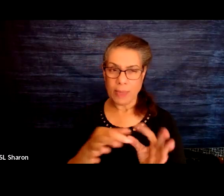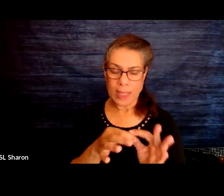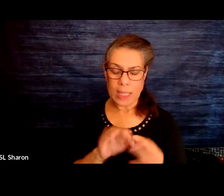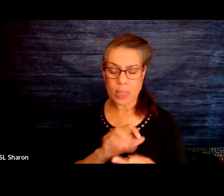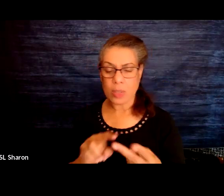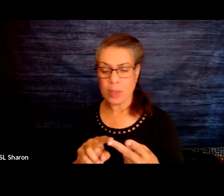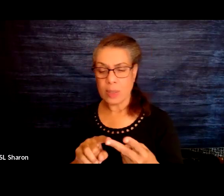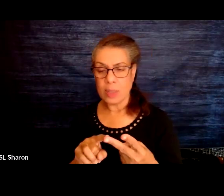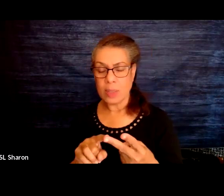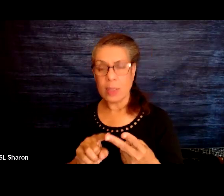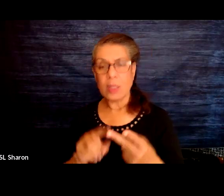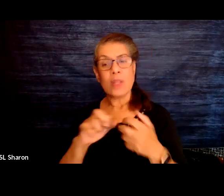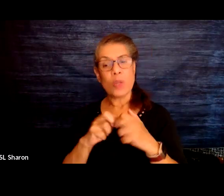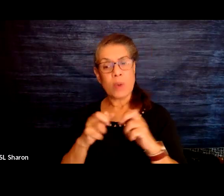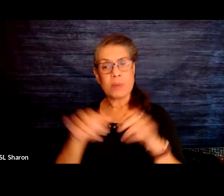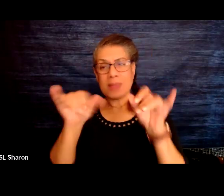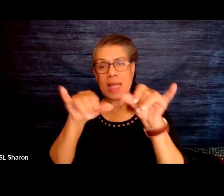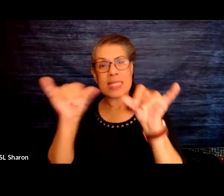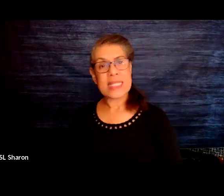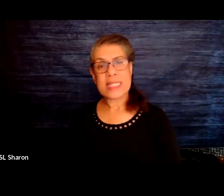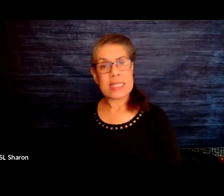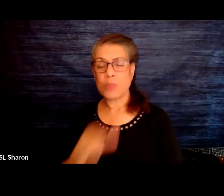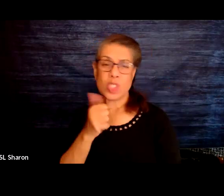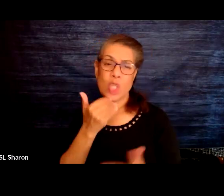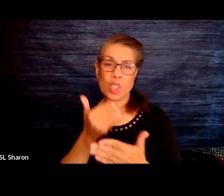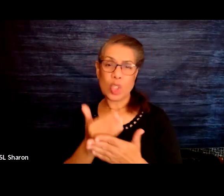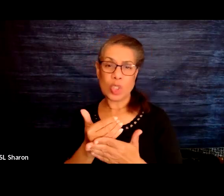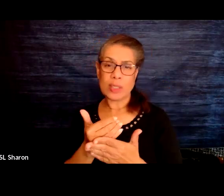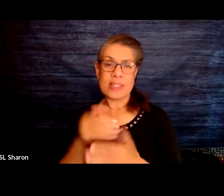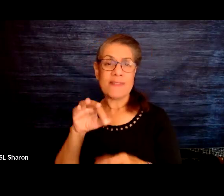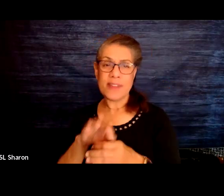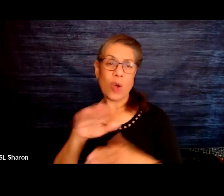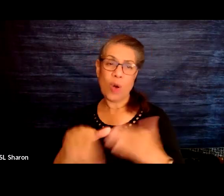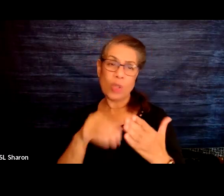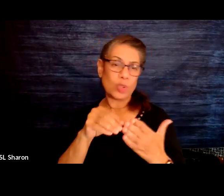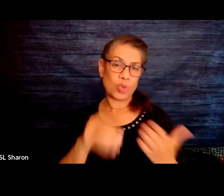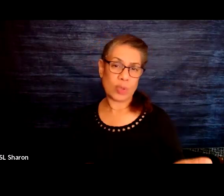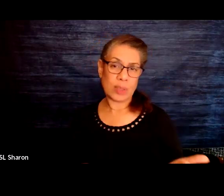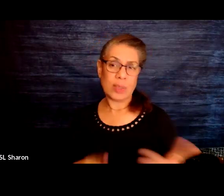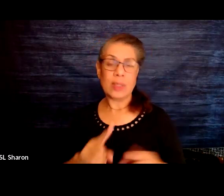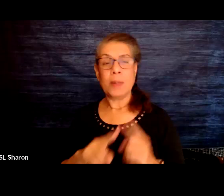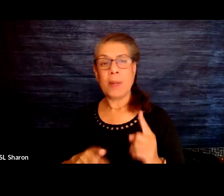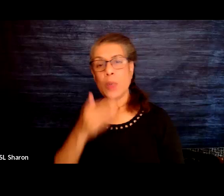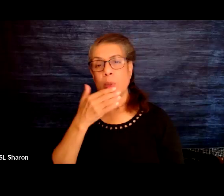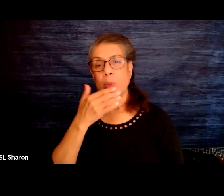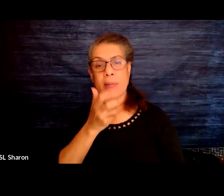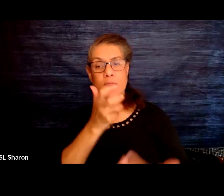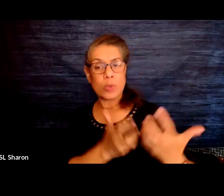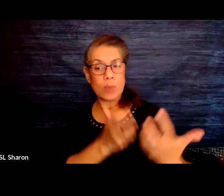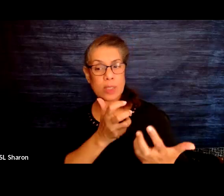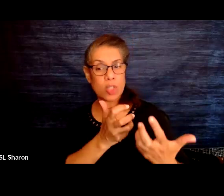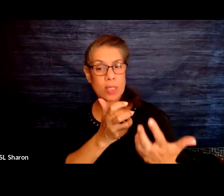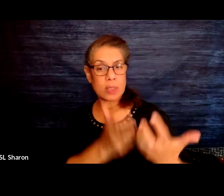the problem with it was as a system that was one size fits all, and it would have been better to try to adjust